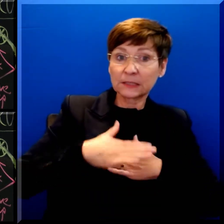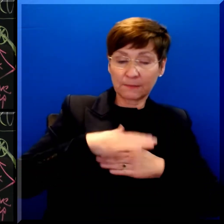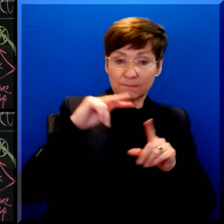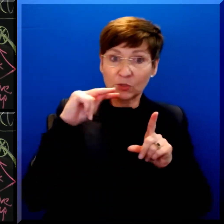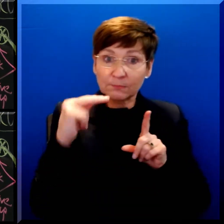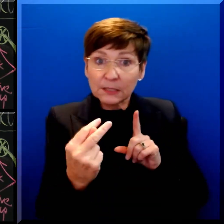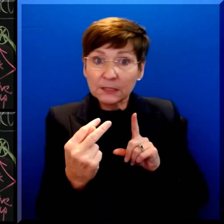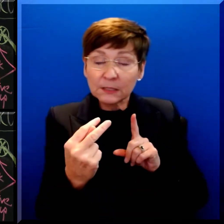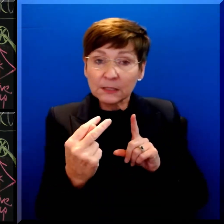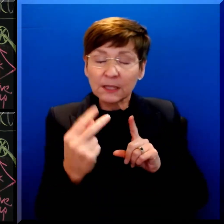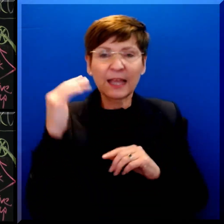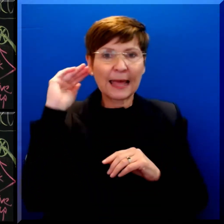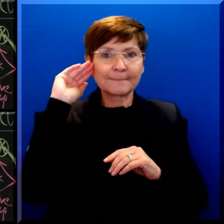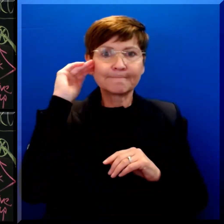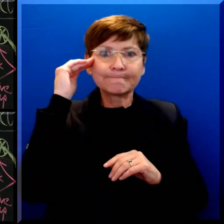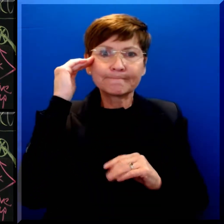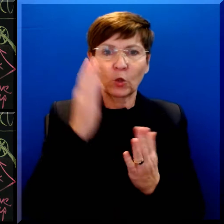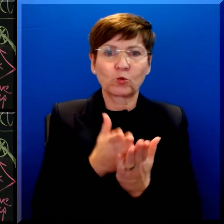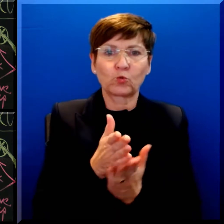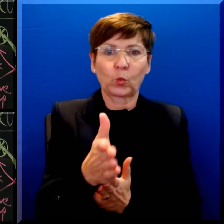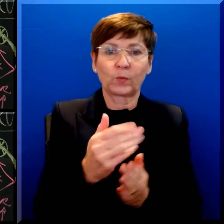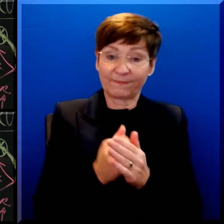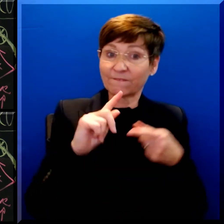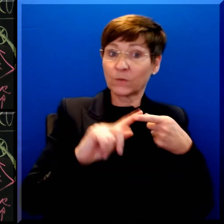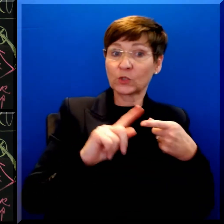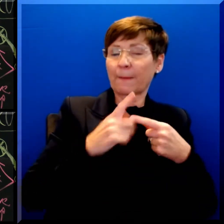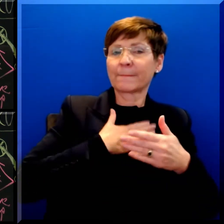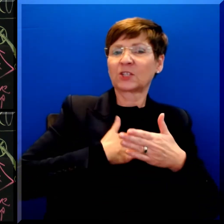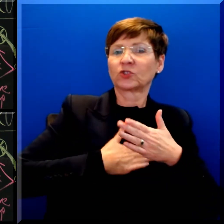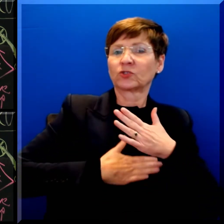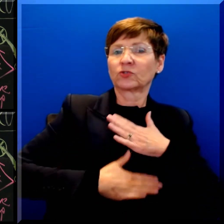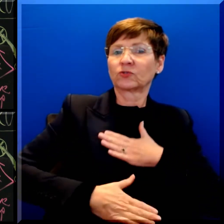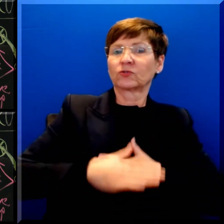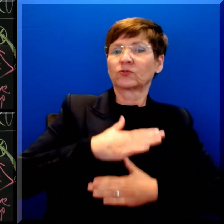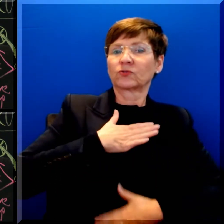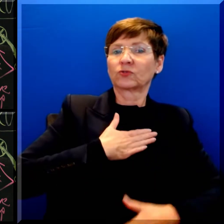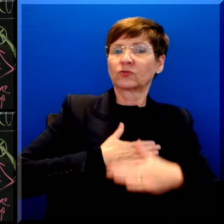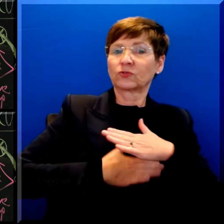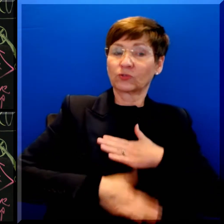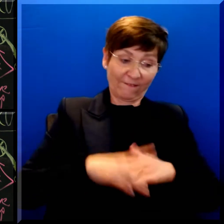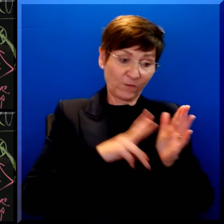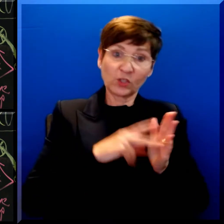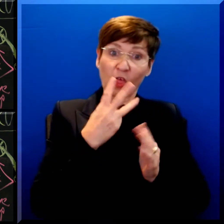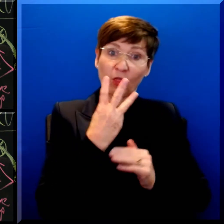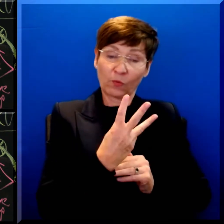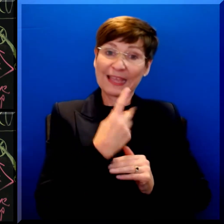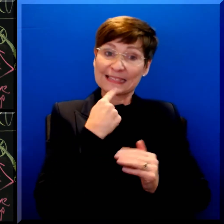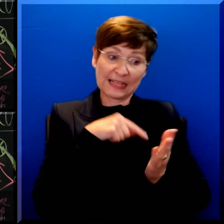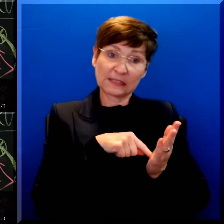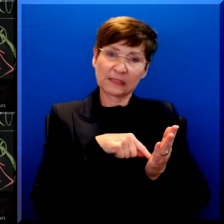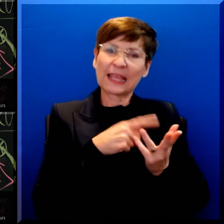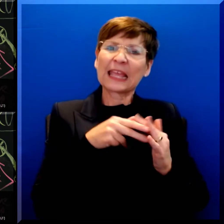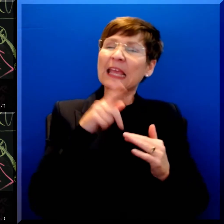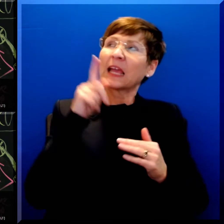perspective, and perseverance. Let's look at quickly at each one. First, patience. In verse 3, did you see what God says to Habakkuk? He says, if it